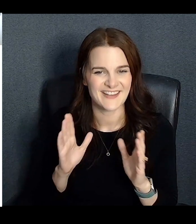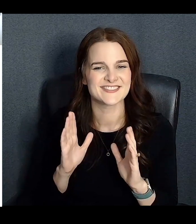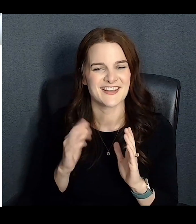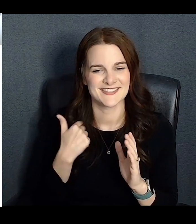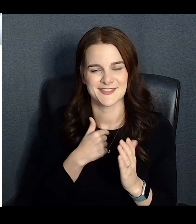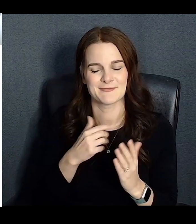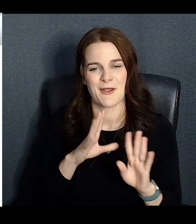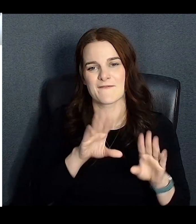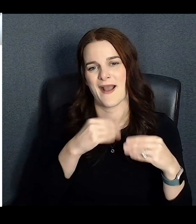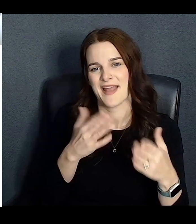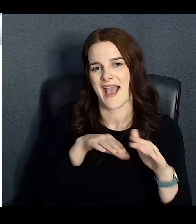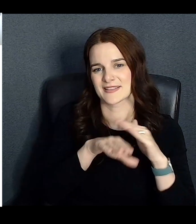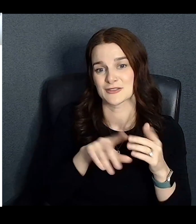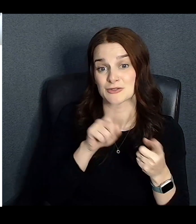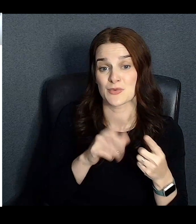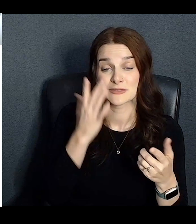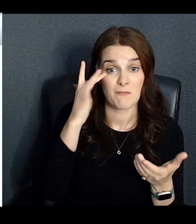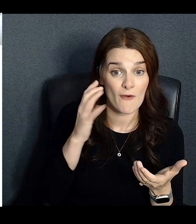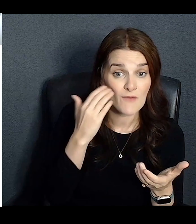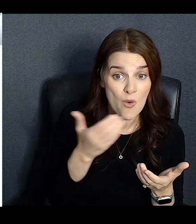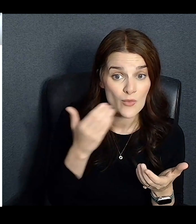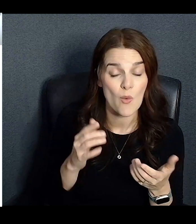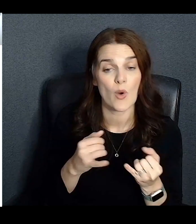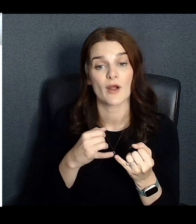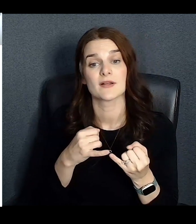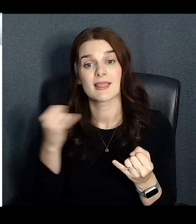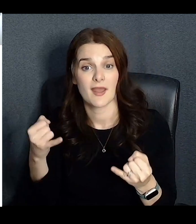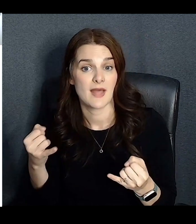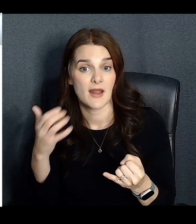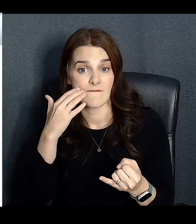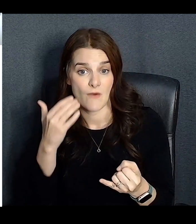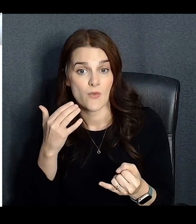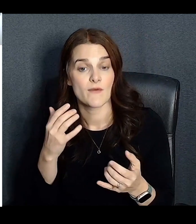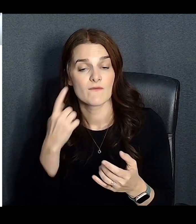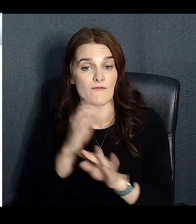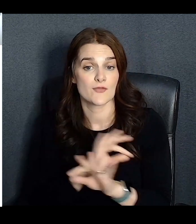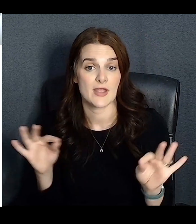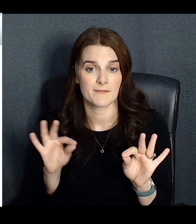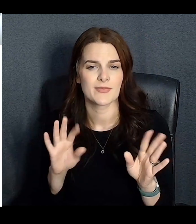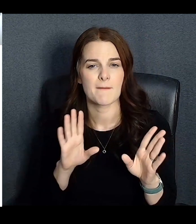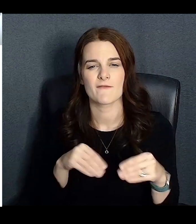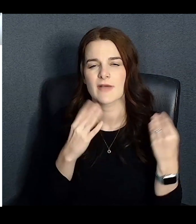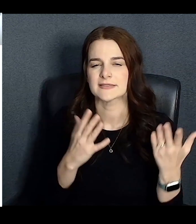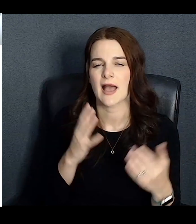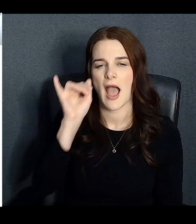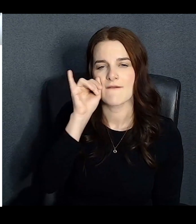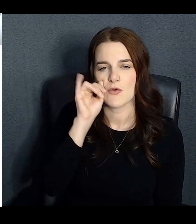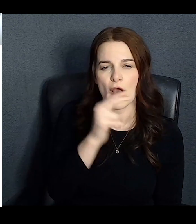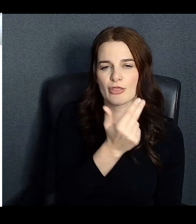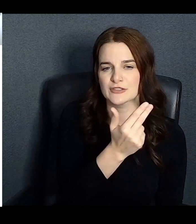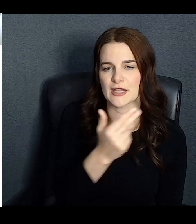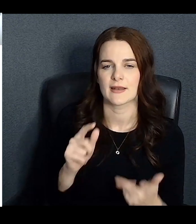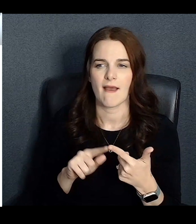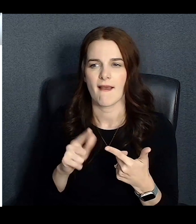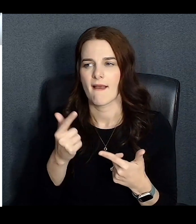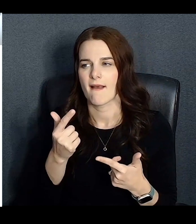smartphone and or a landline phone for free. This program currently provides an iPhone 13 and I believe